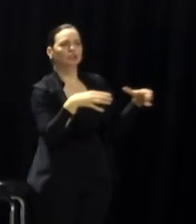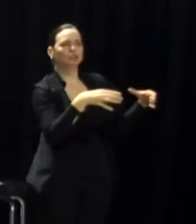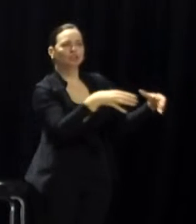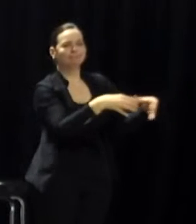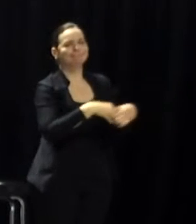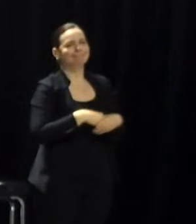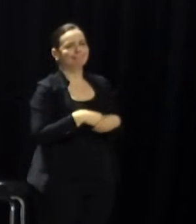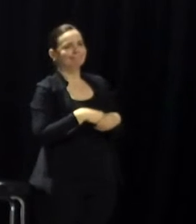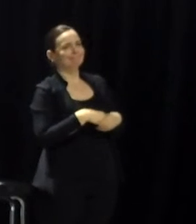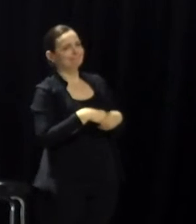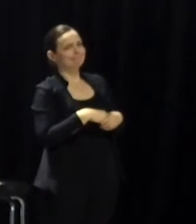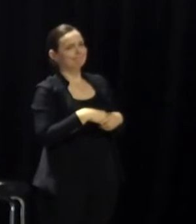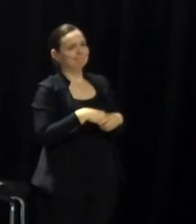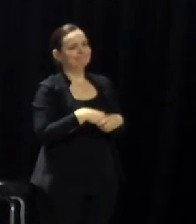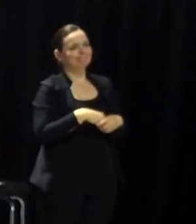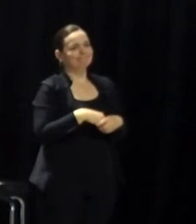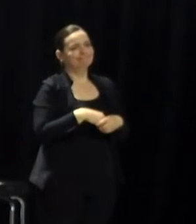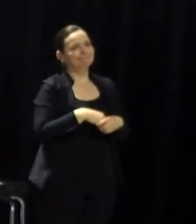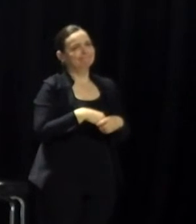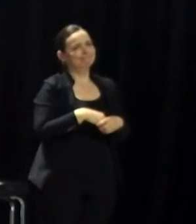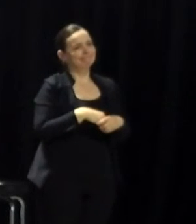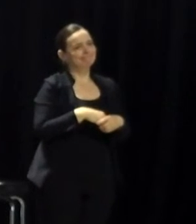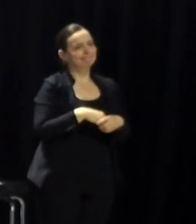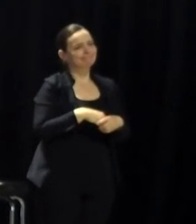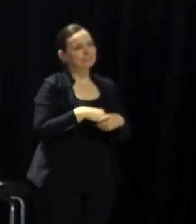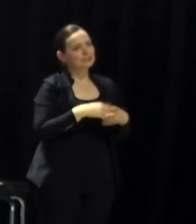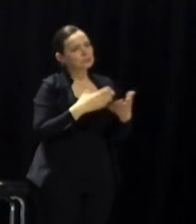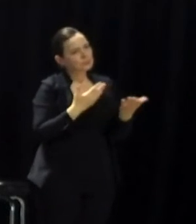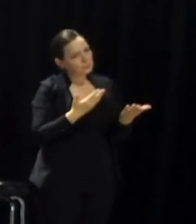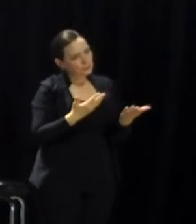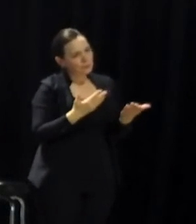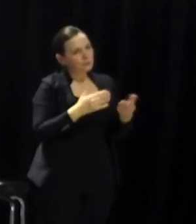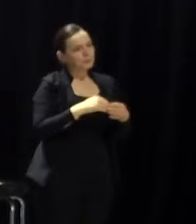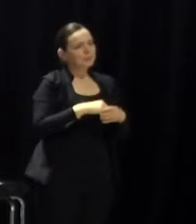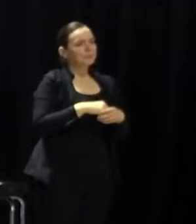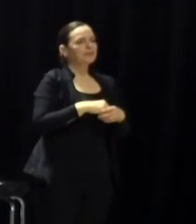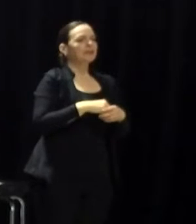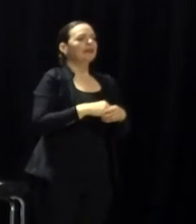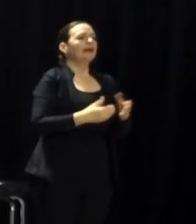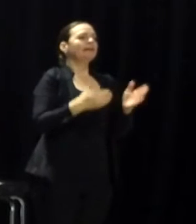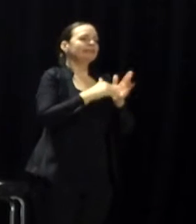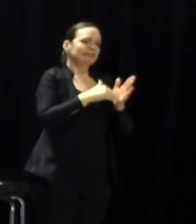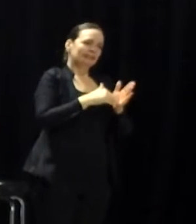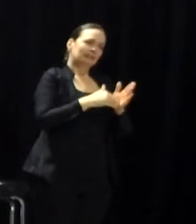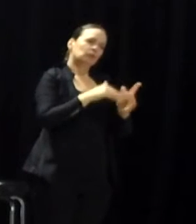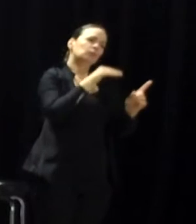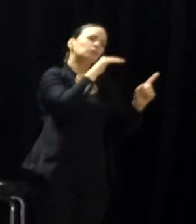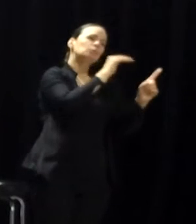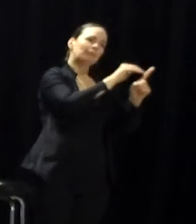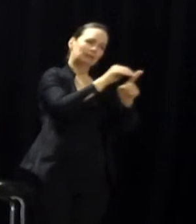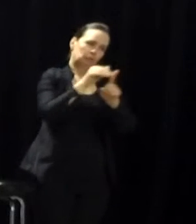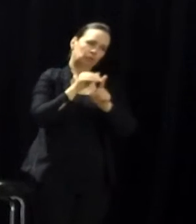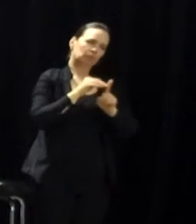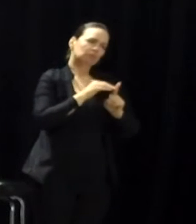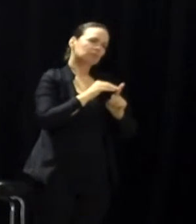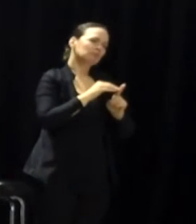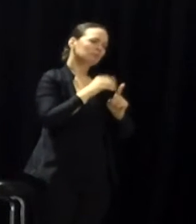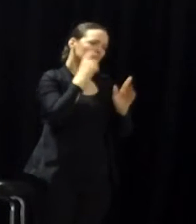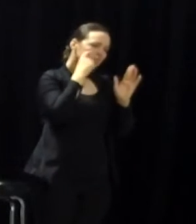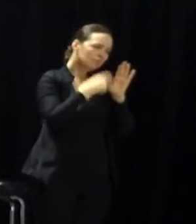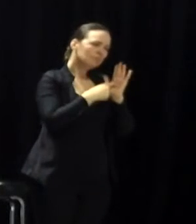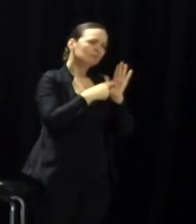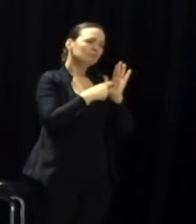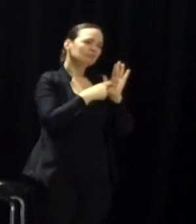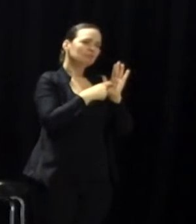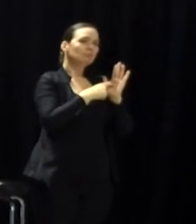next week. But it seems, again, that people did a pretty good job. And